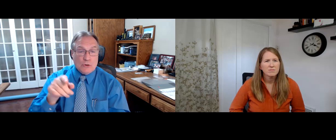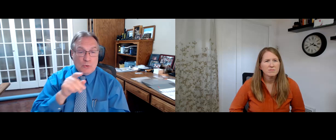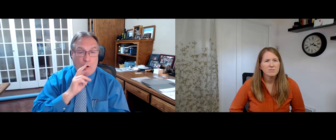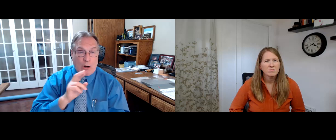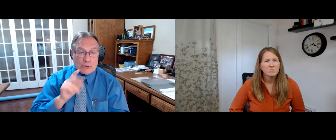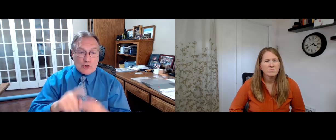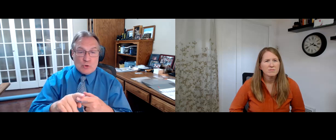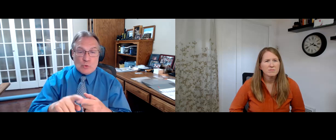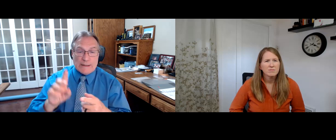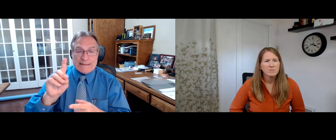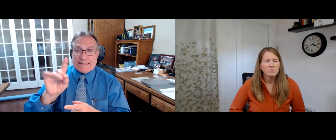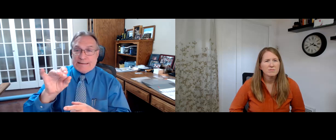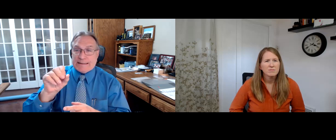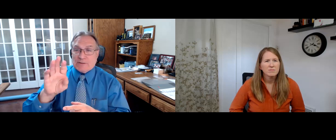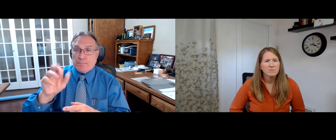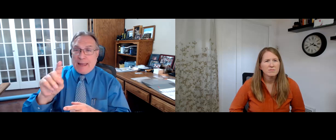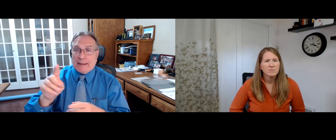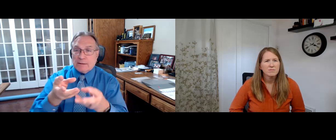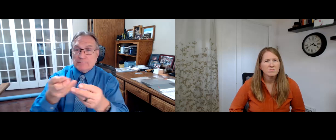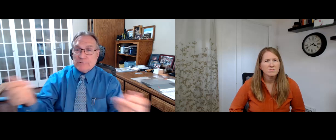You are to disband,